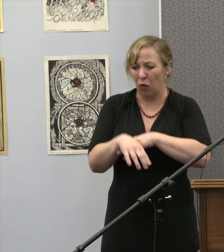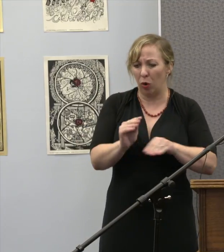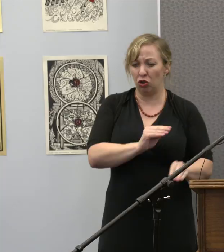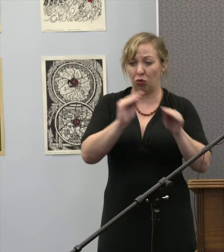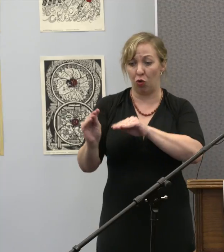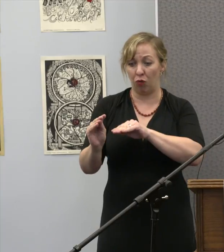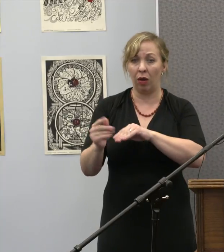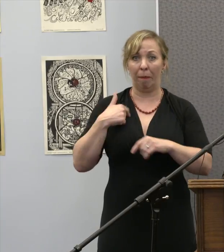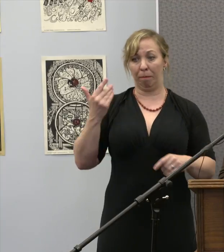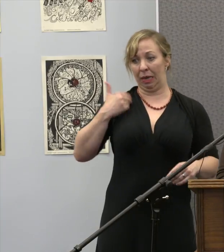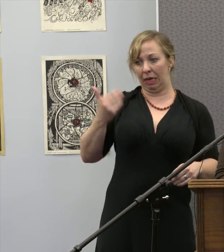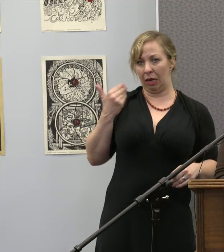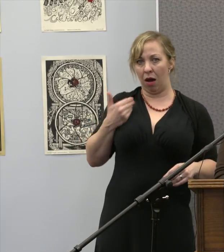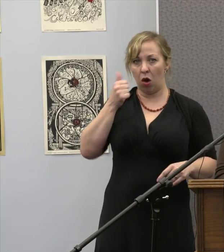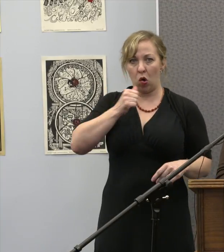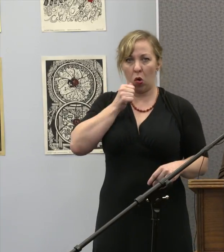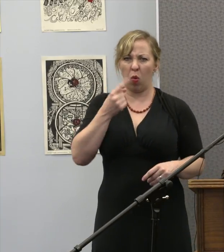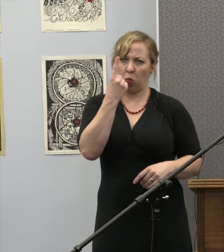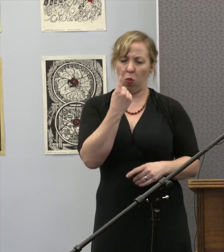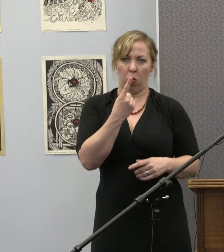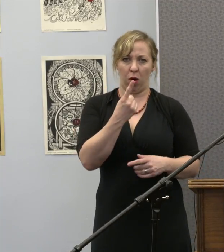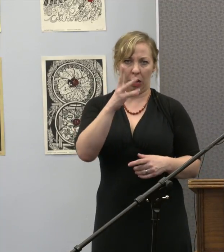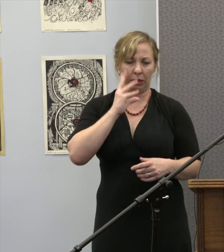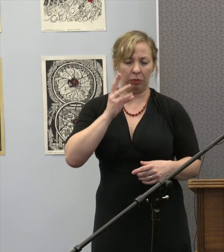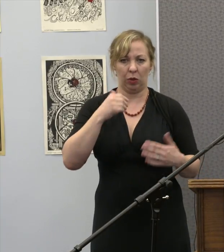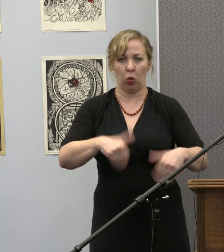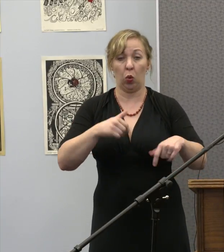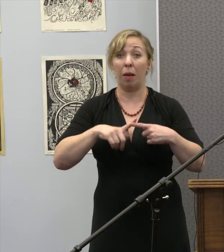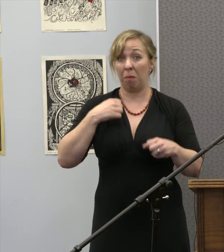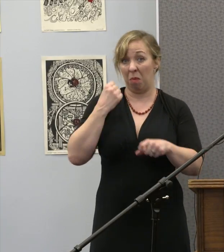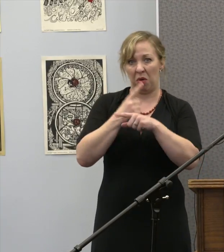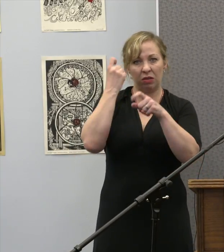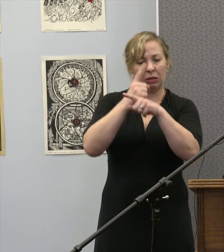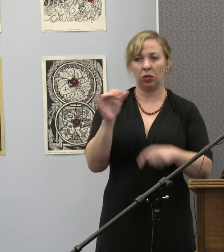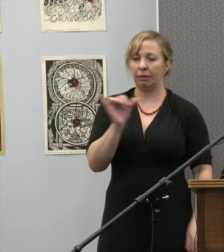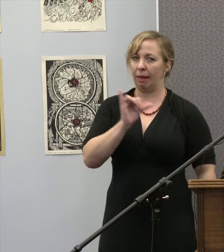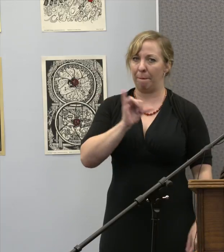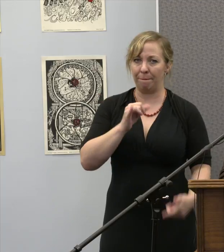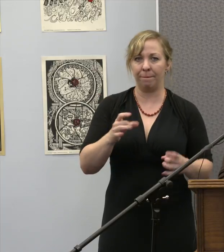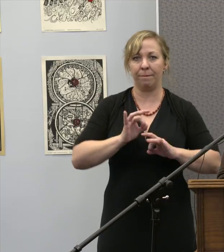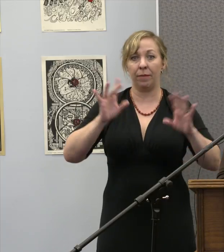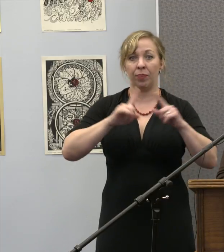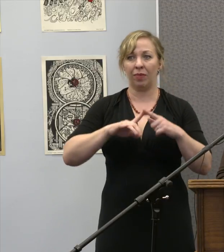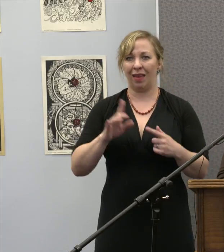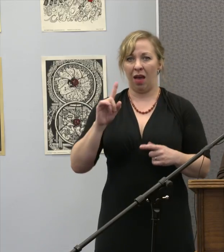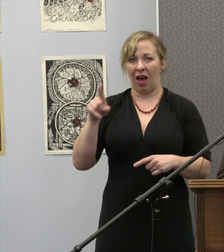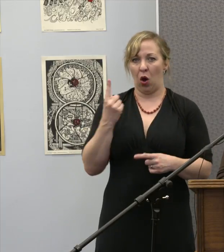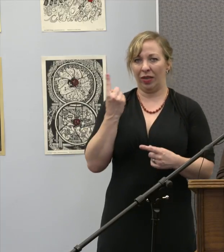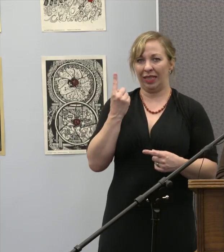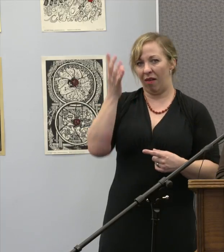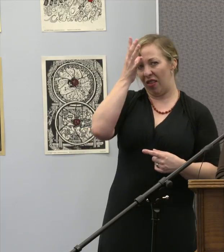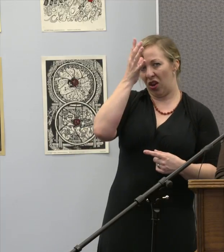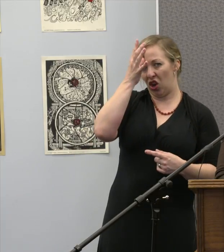specific experience, and so did my brothers and sisters. We, along with our single dad, ended up in